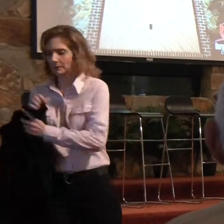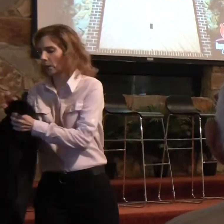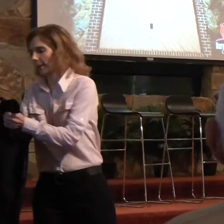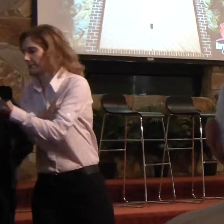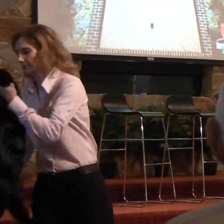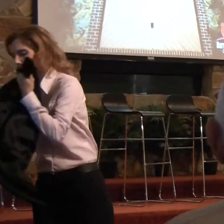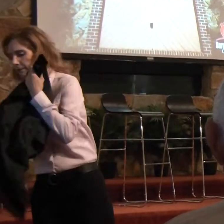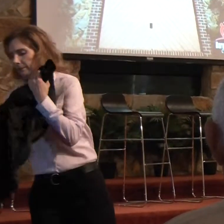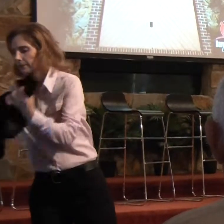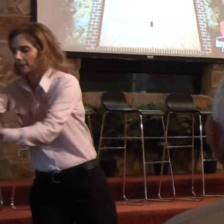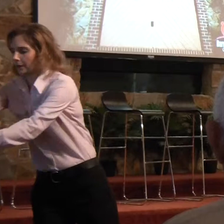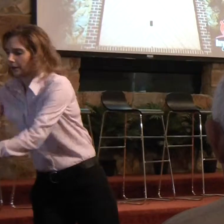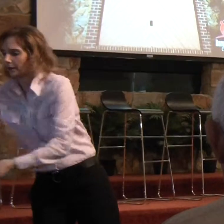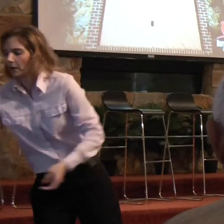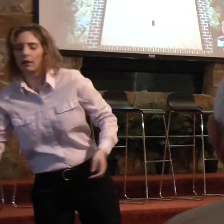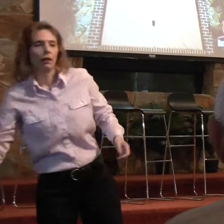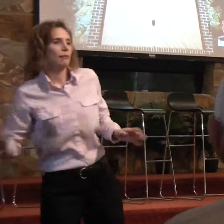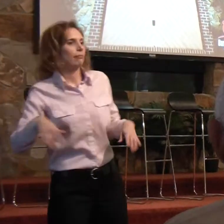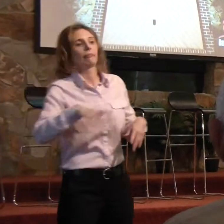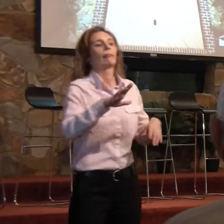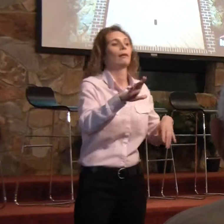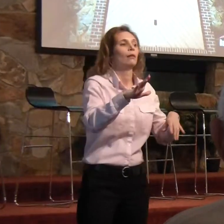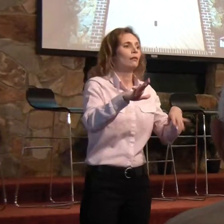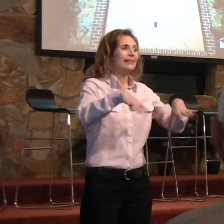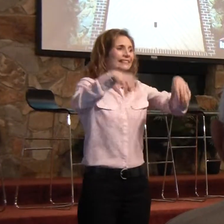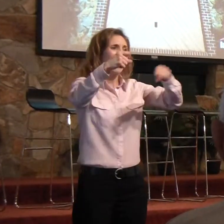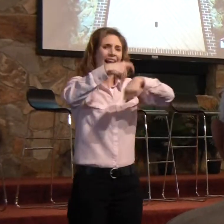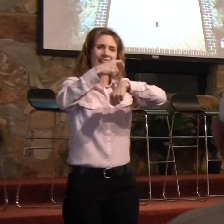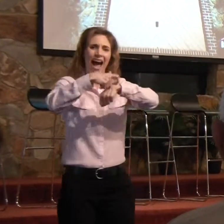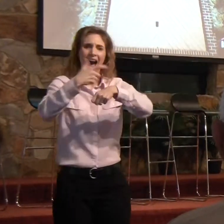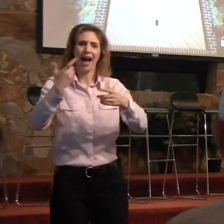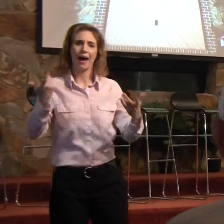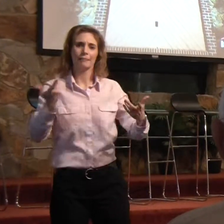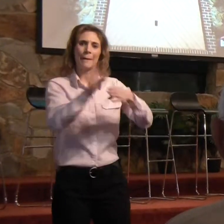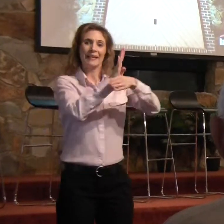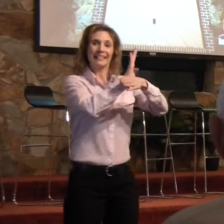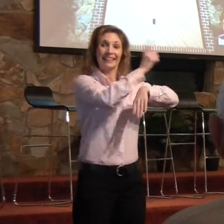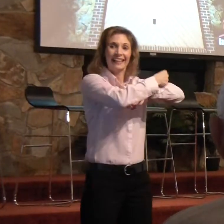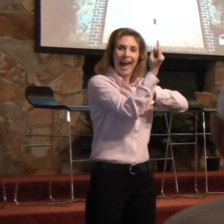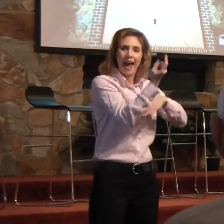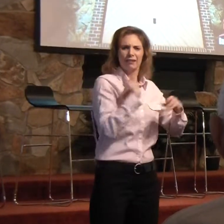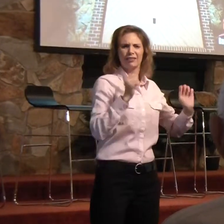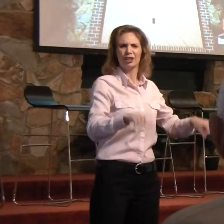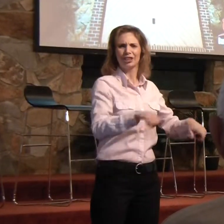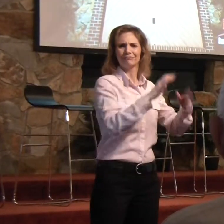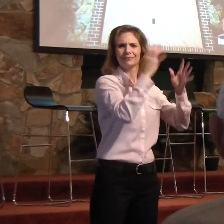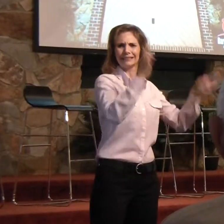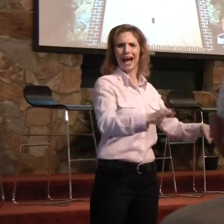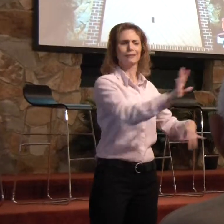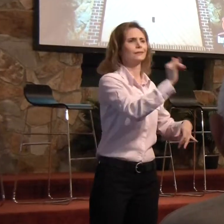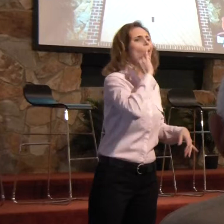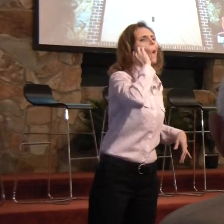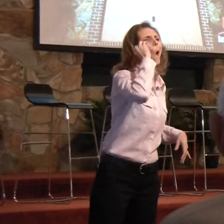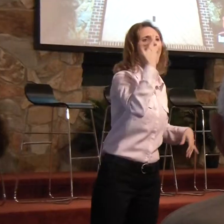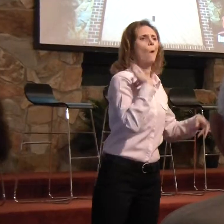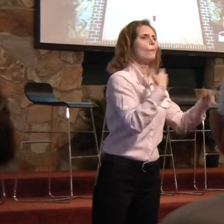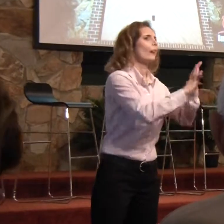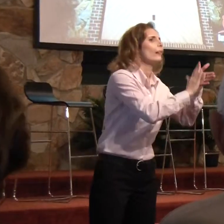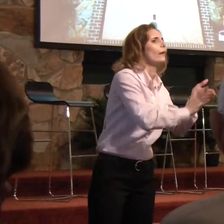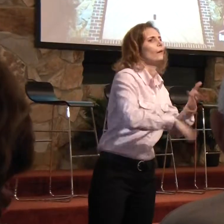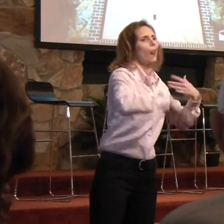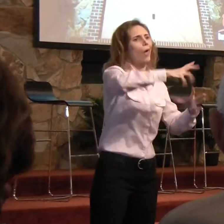busy schedule to be here this morning on a beautiful day like today? I mean, what is the